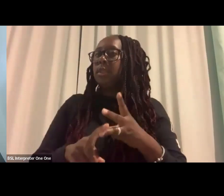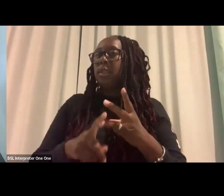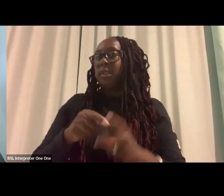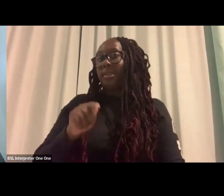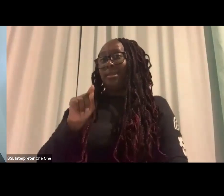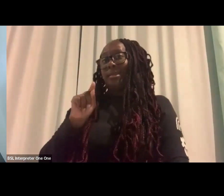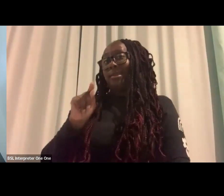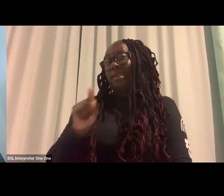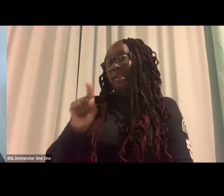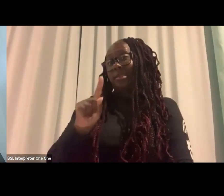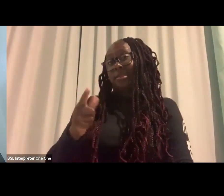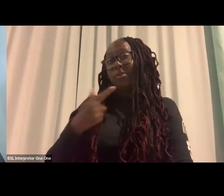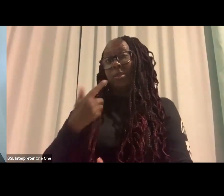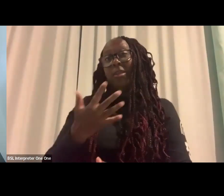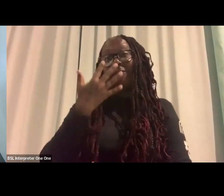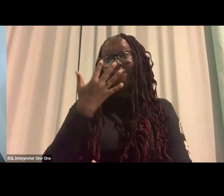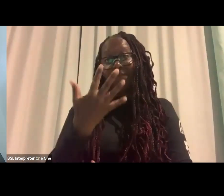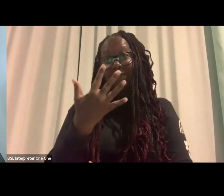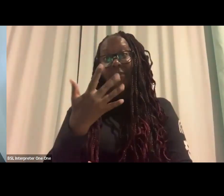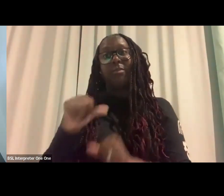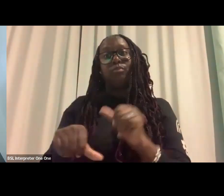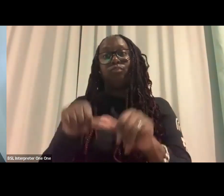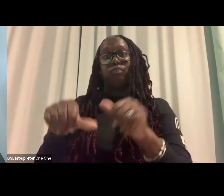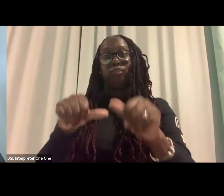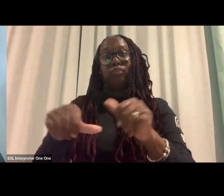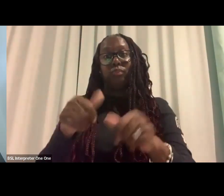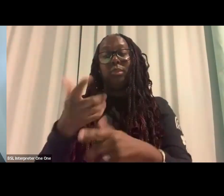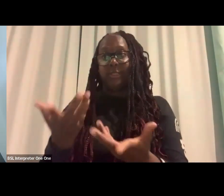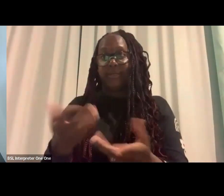exercise takes place in 5 steps. So